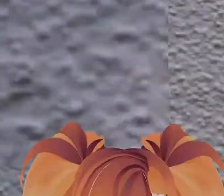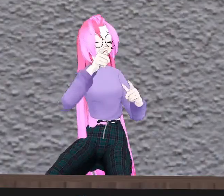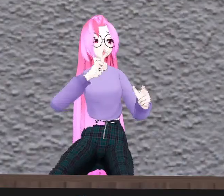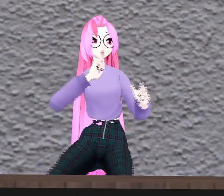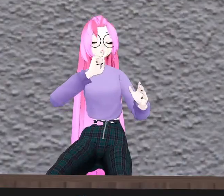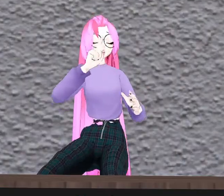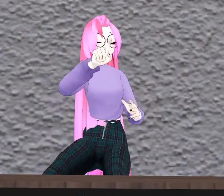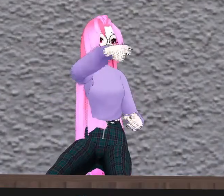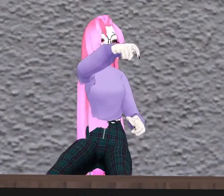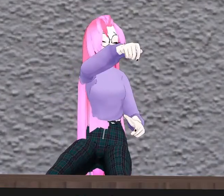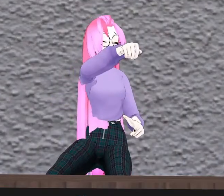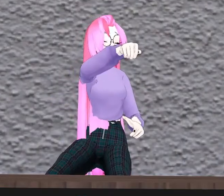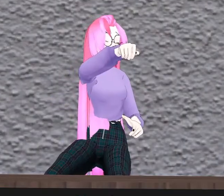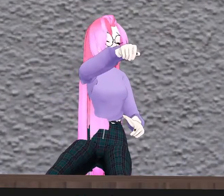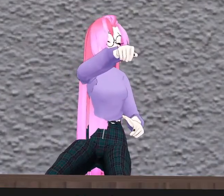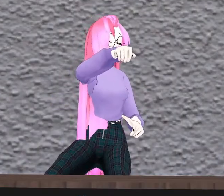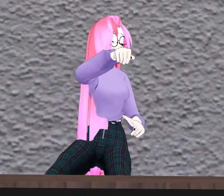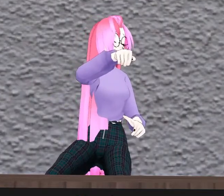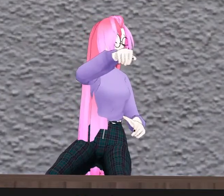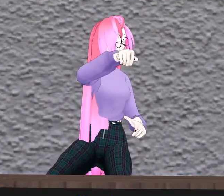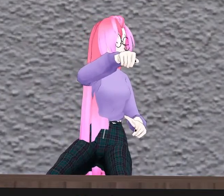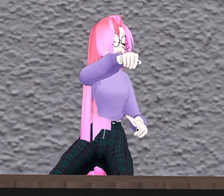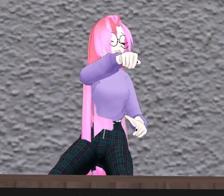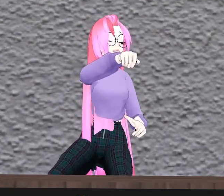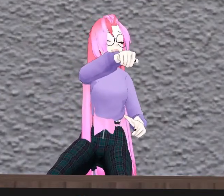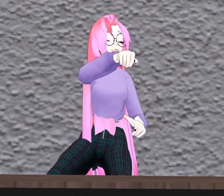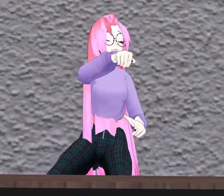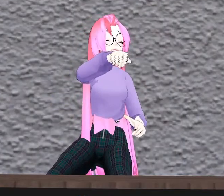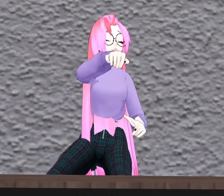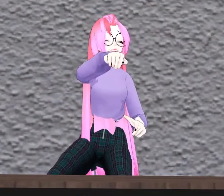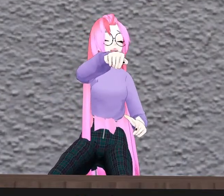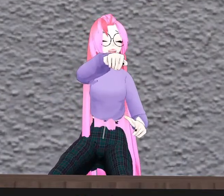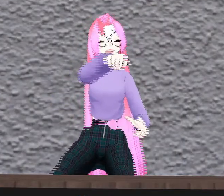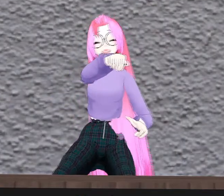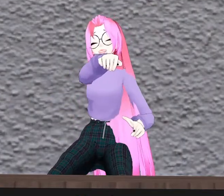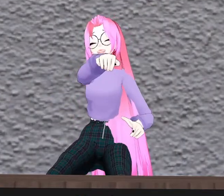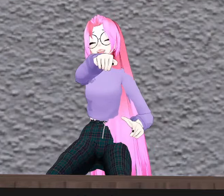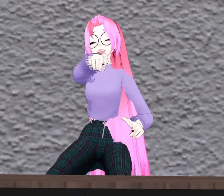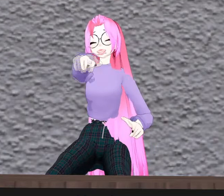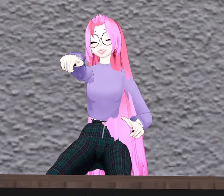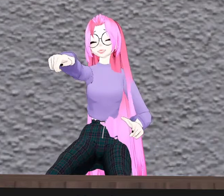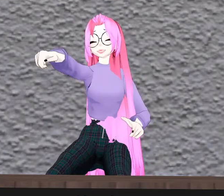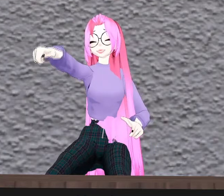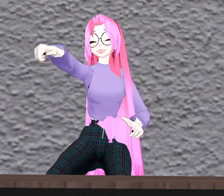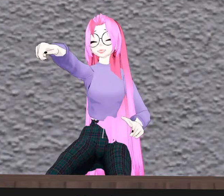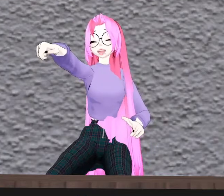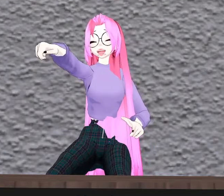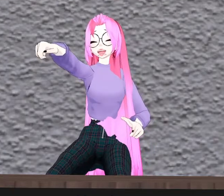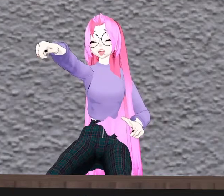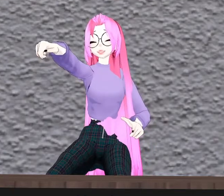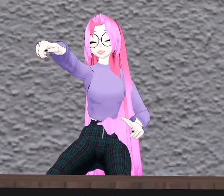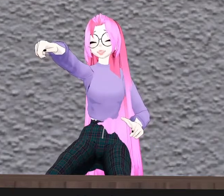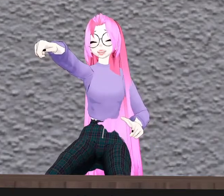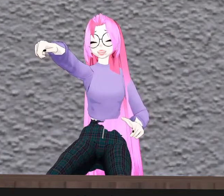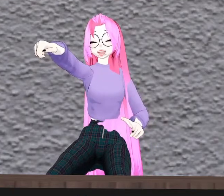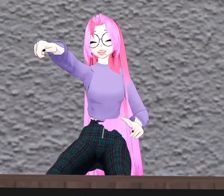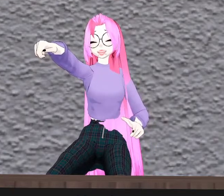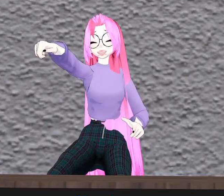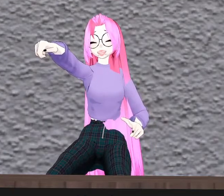I will start telling you. So Kitty, you need to change. Tuna, you need to change. Paprika, you need to